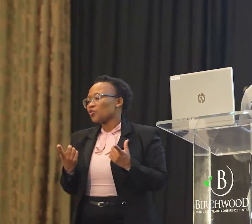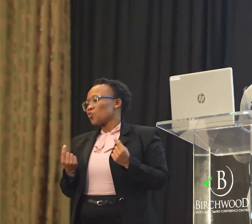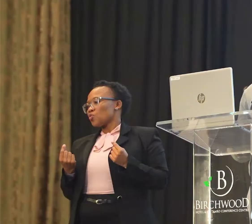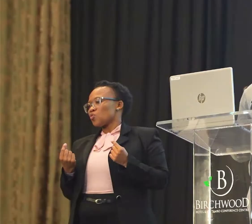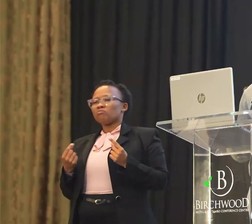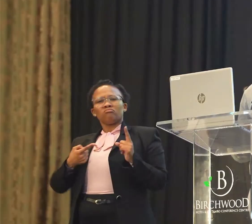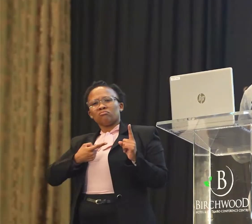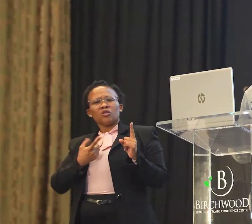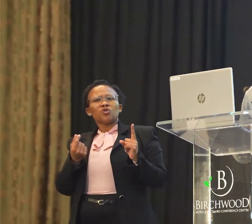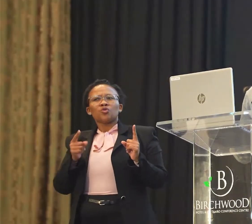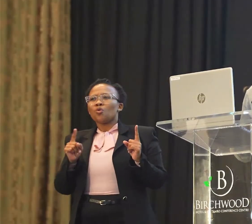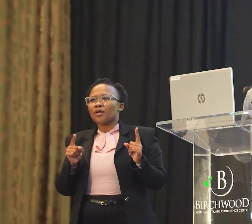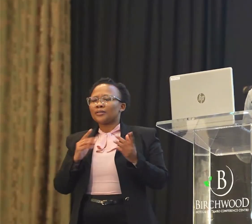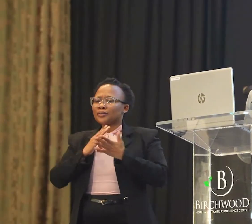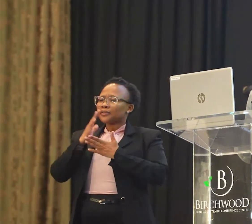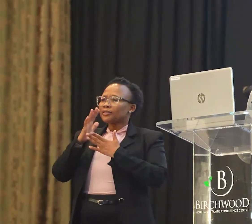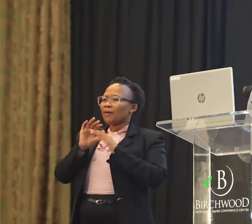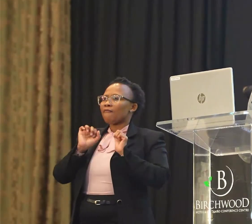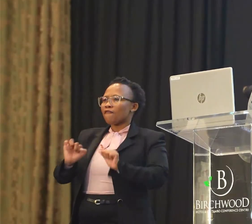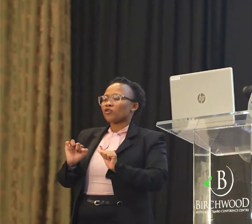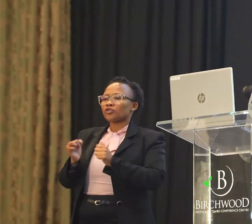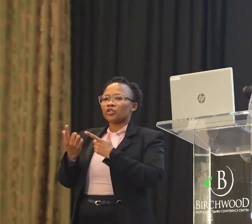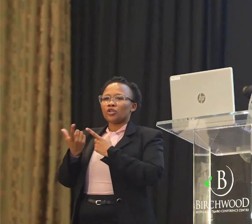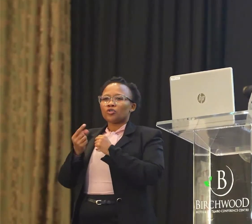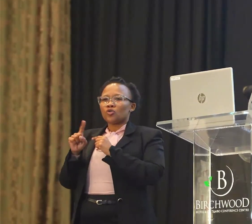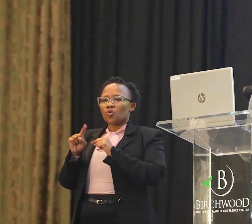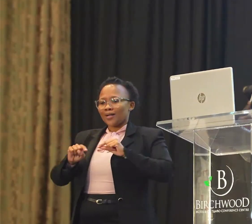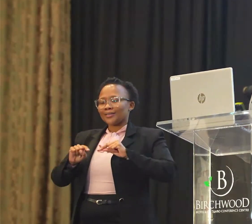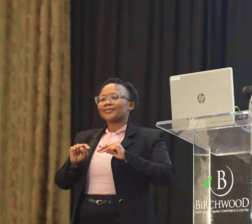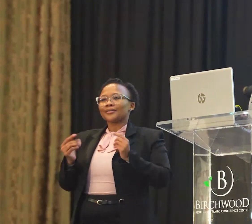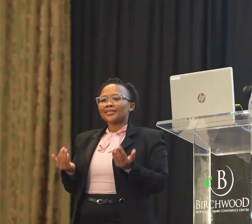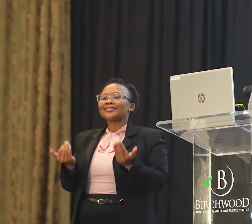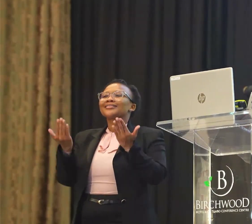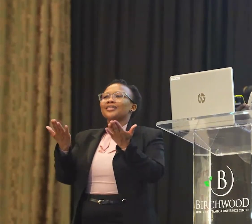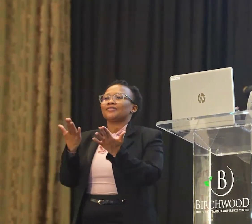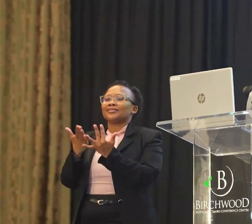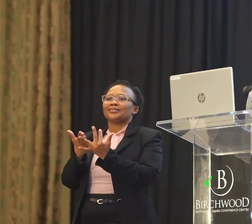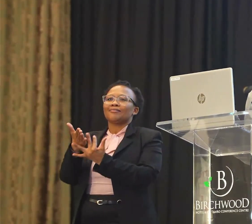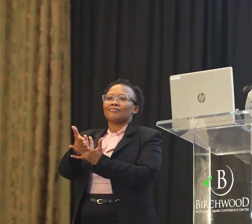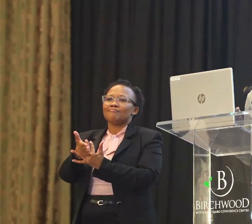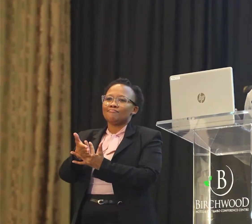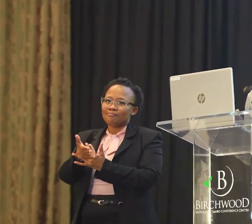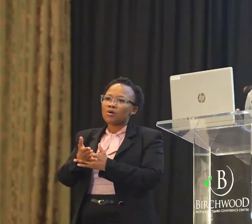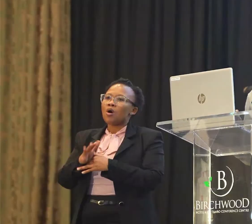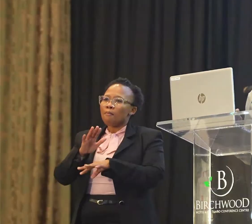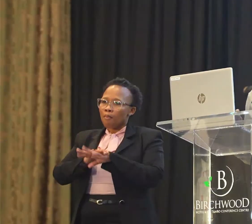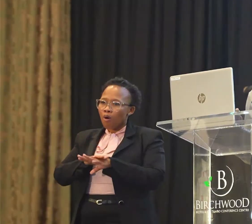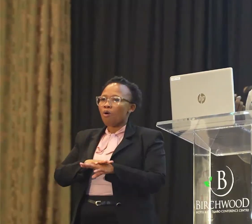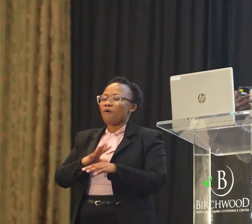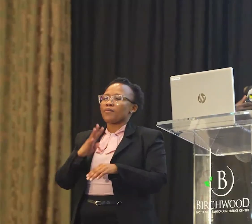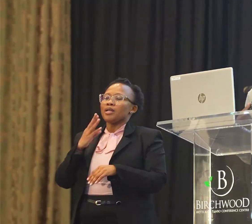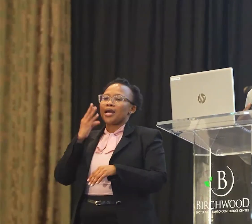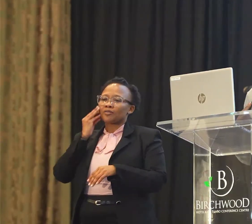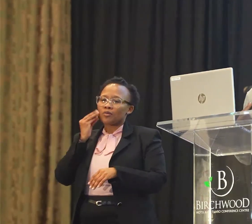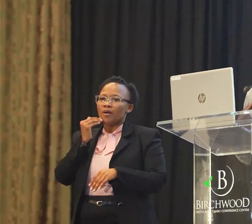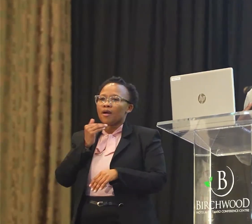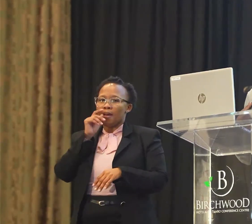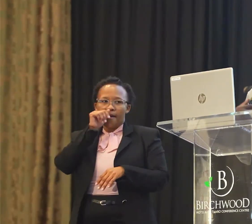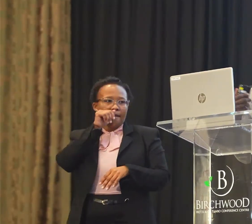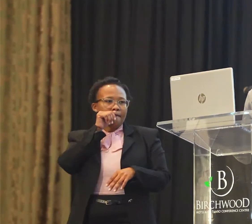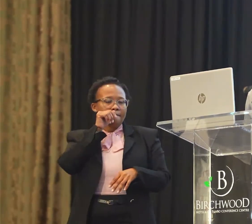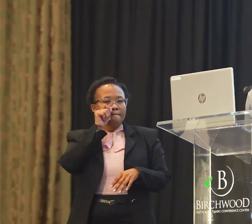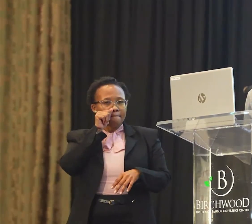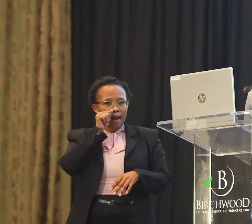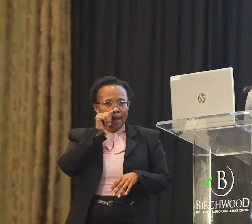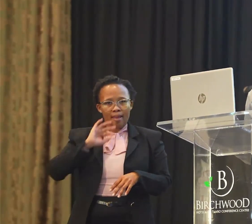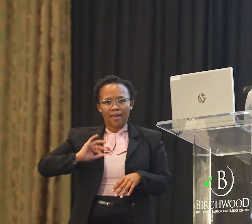are forced to do to go to those services, and they are faced by male healthcare practitioners that are very uncomfortable to